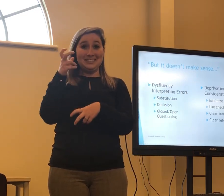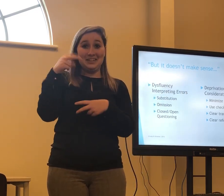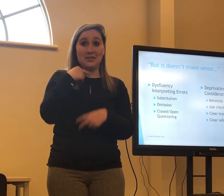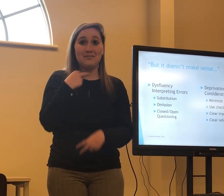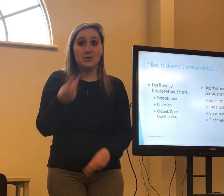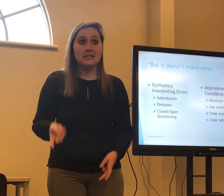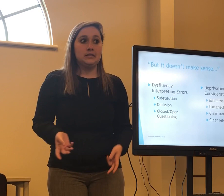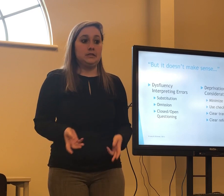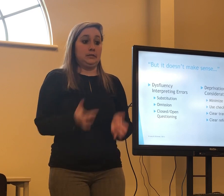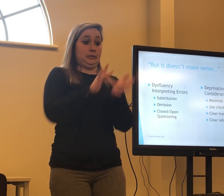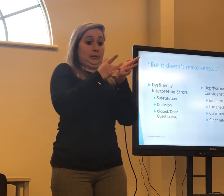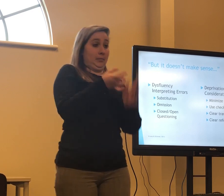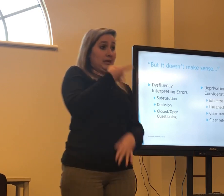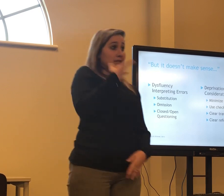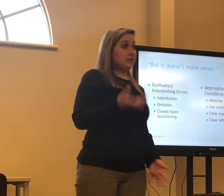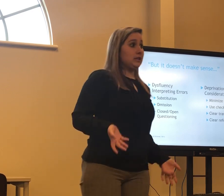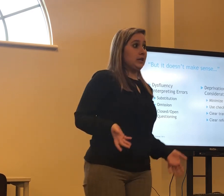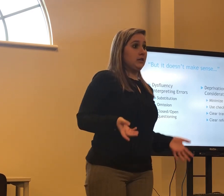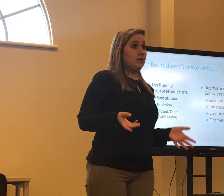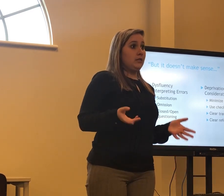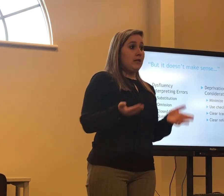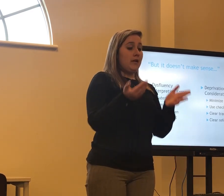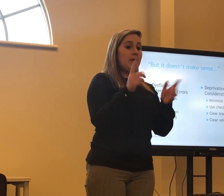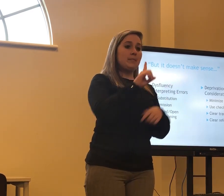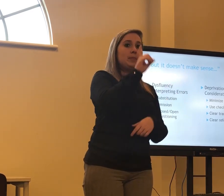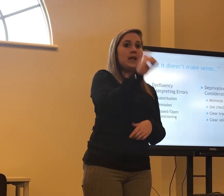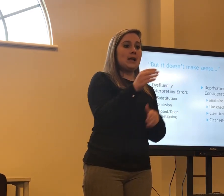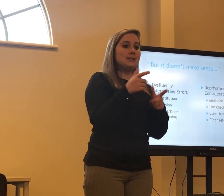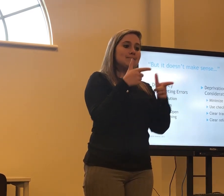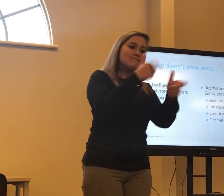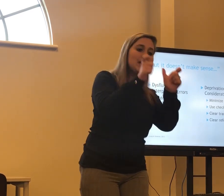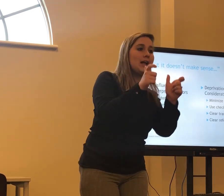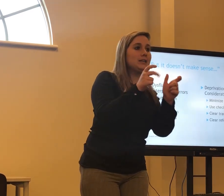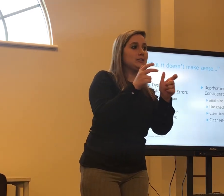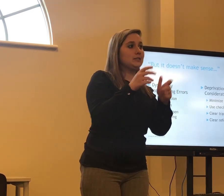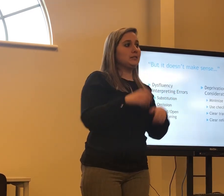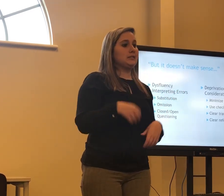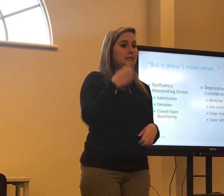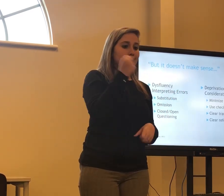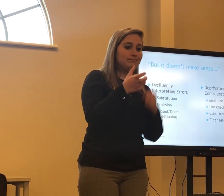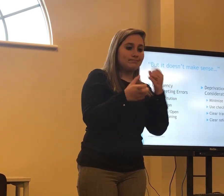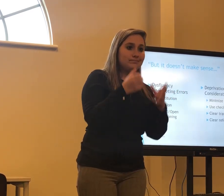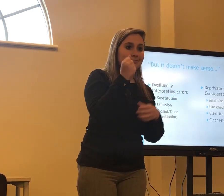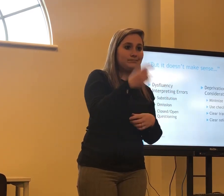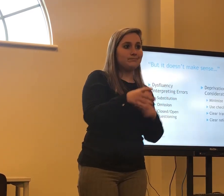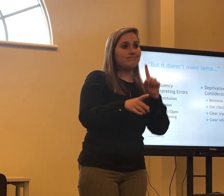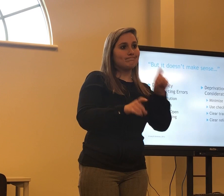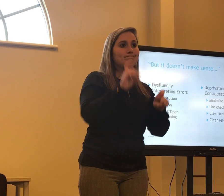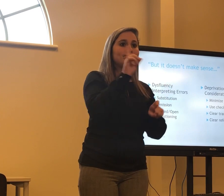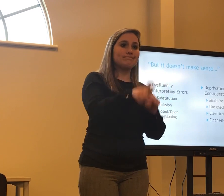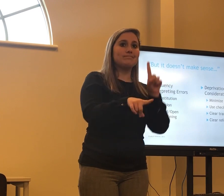But they'll ask those in rapid succession. And you have to let the client know that you've changed topics.